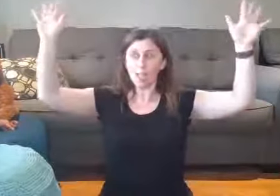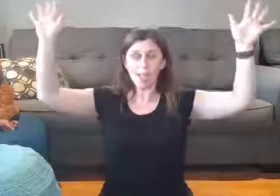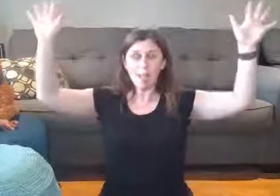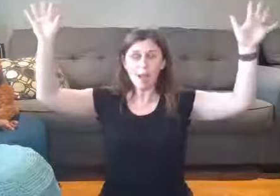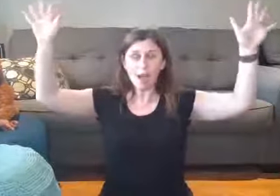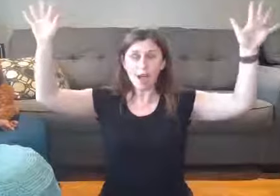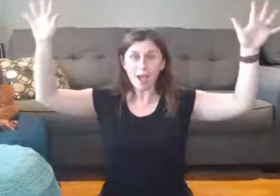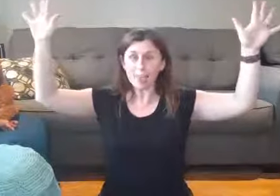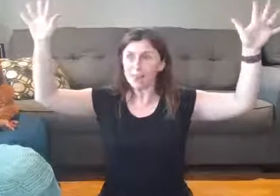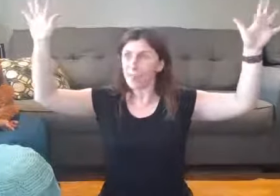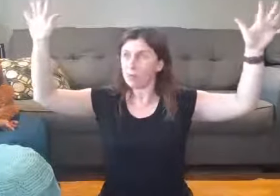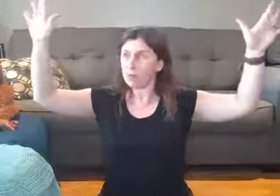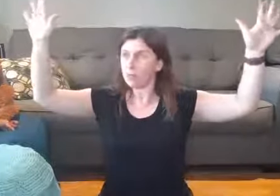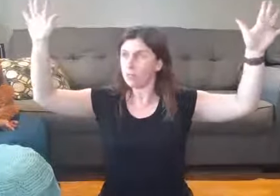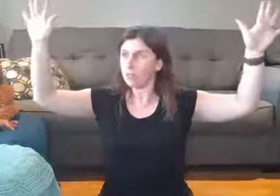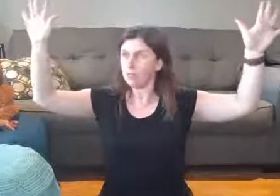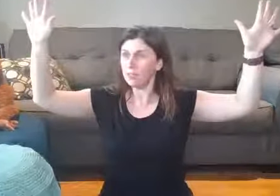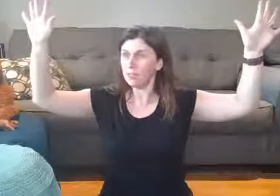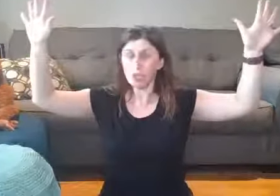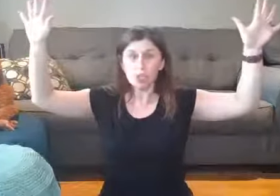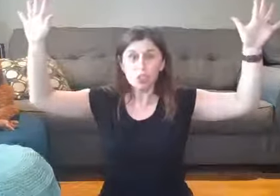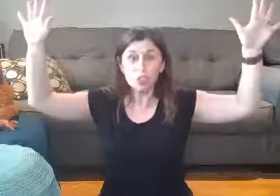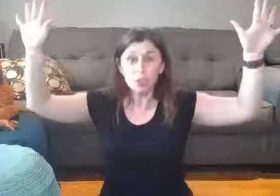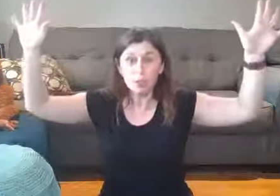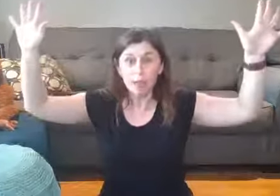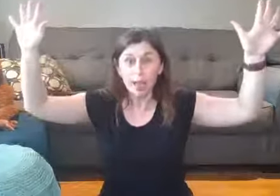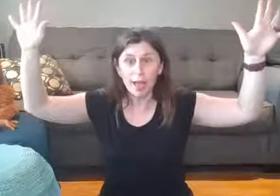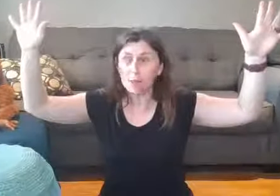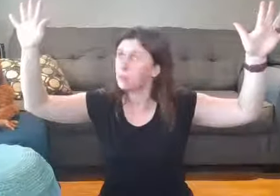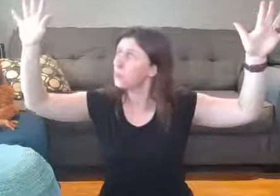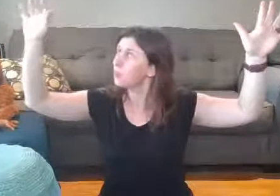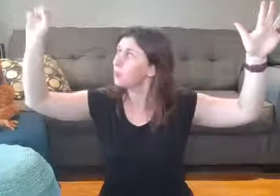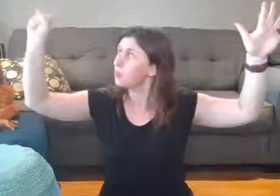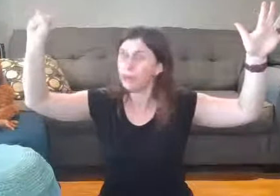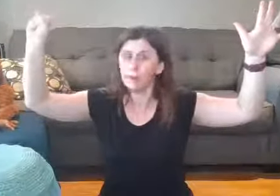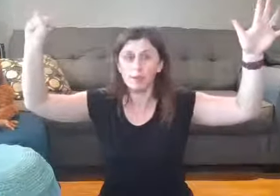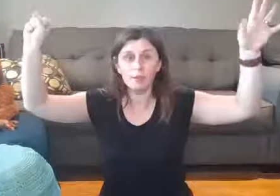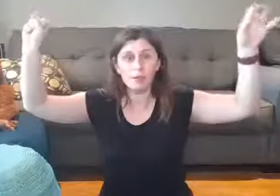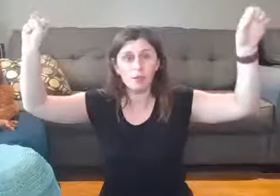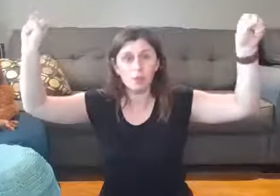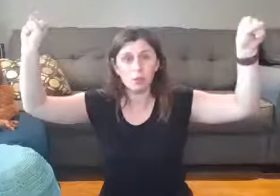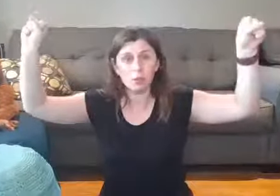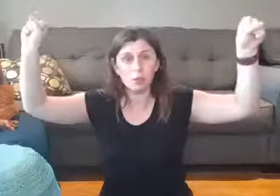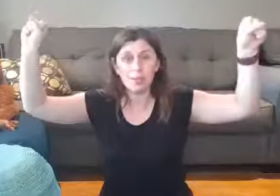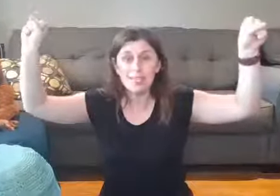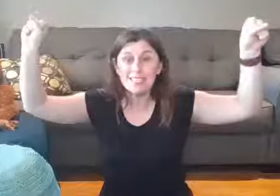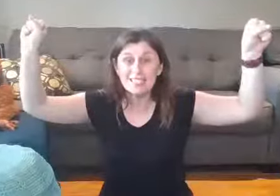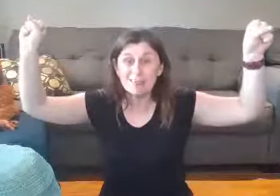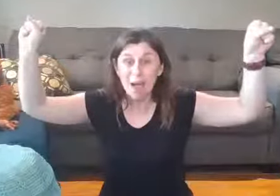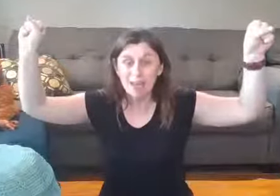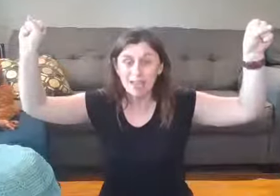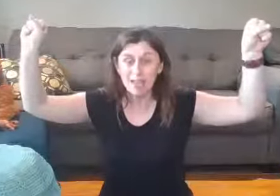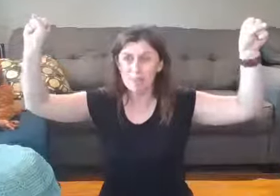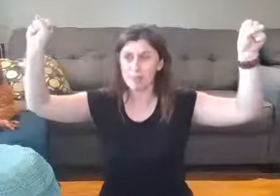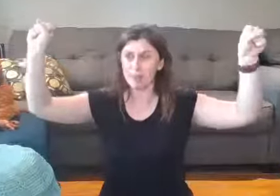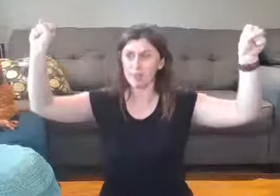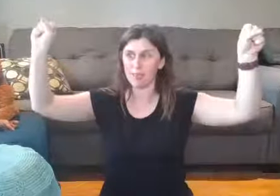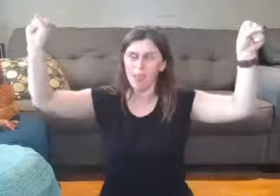up high in the apple tree. Two little apples, one, two, smiled at me.